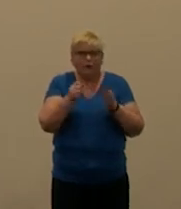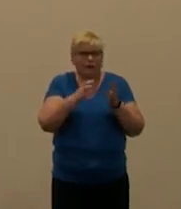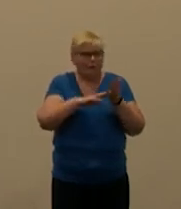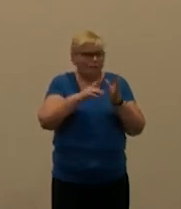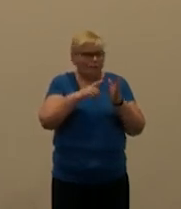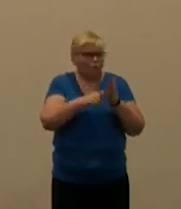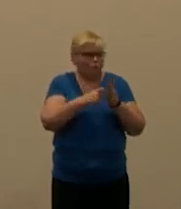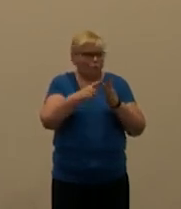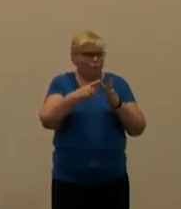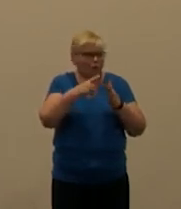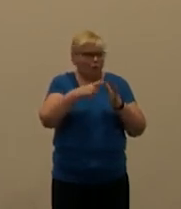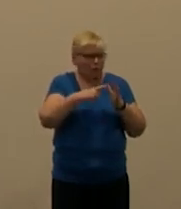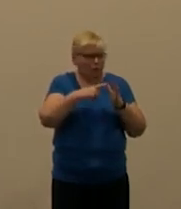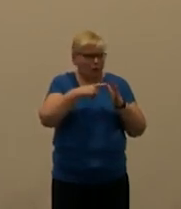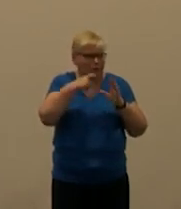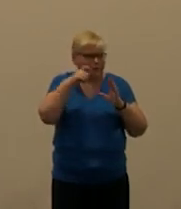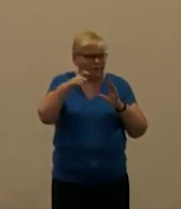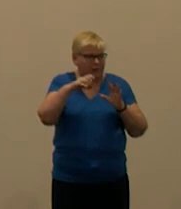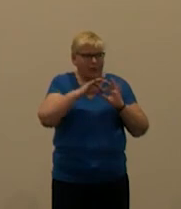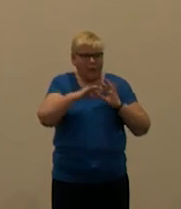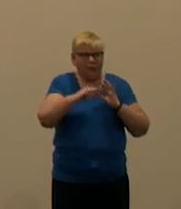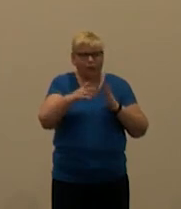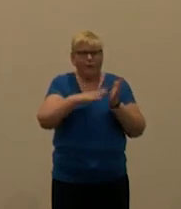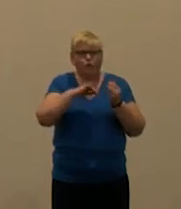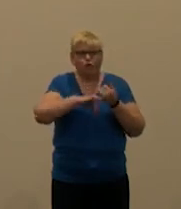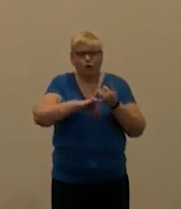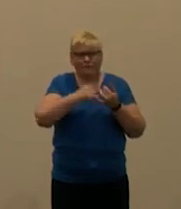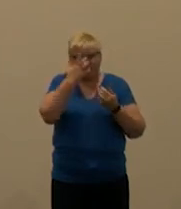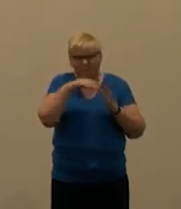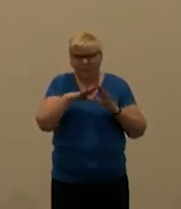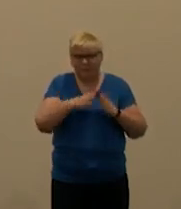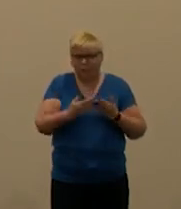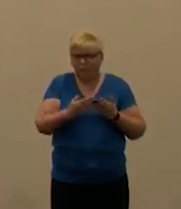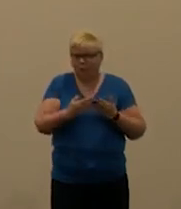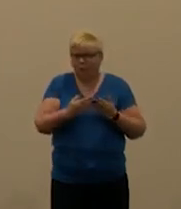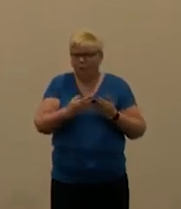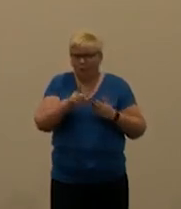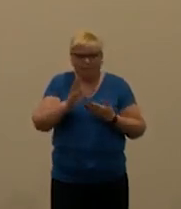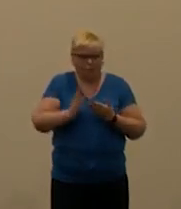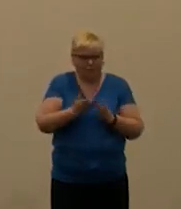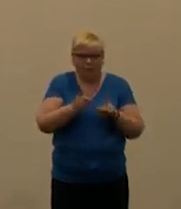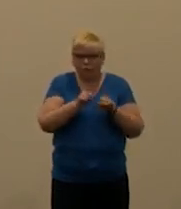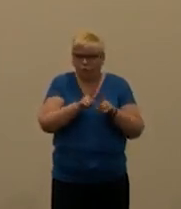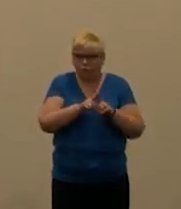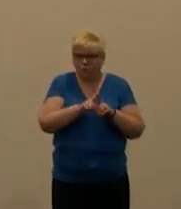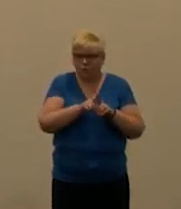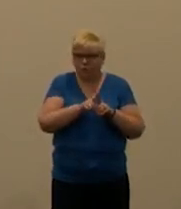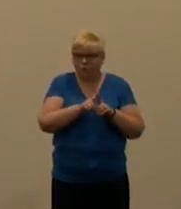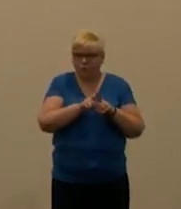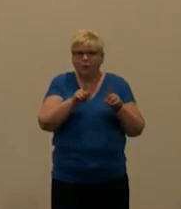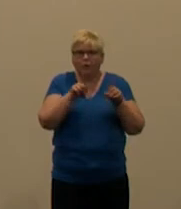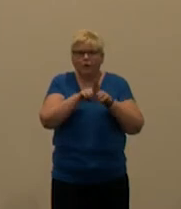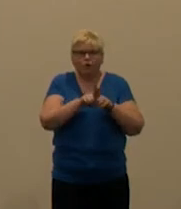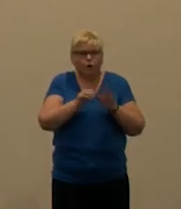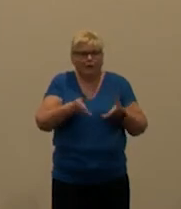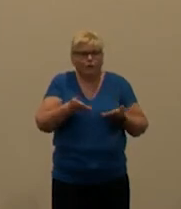cable, which is built by Microsoft, Facebook, and a third provider as well, you have